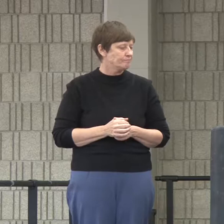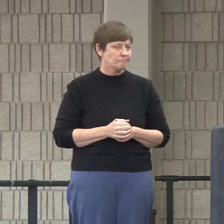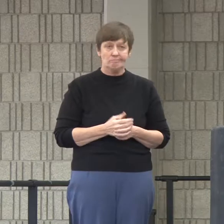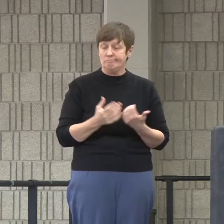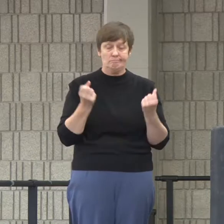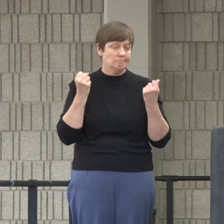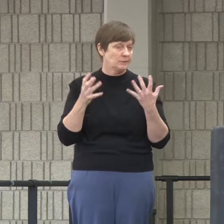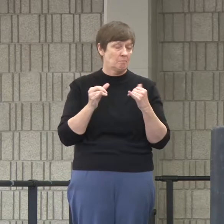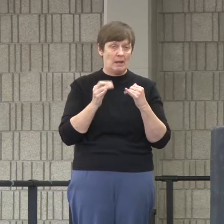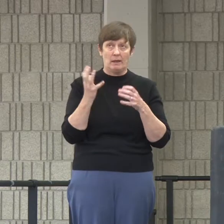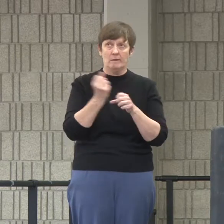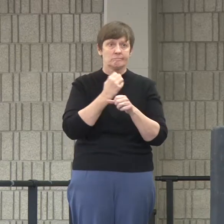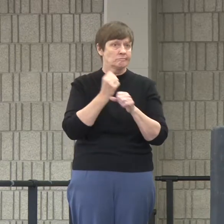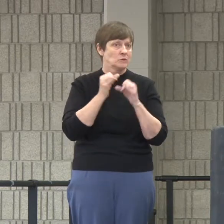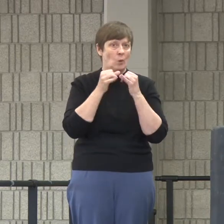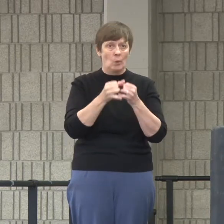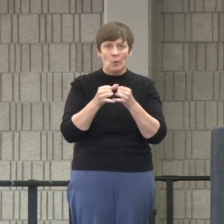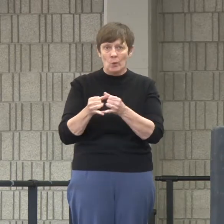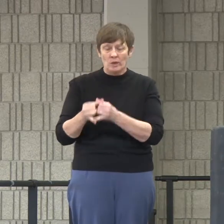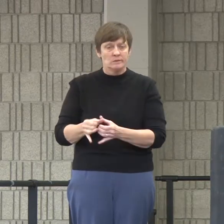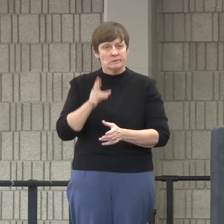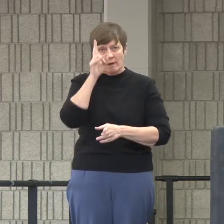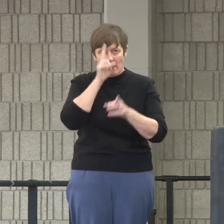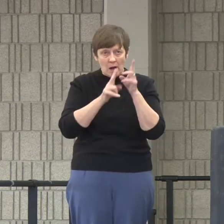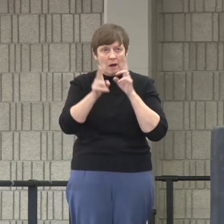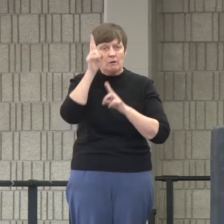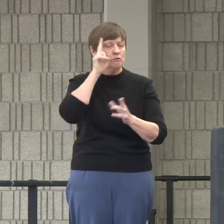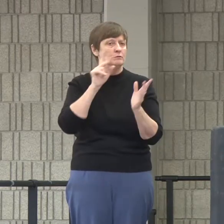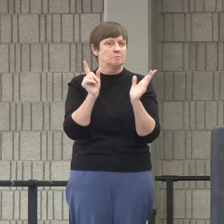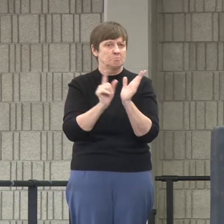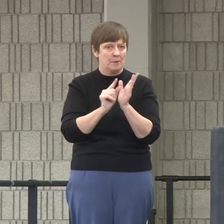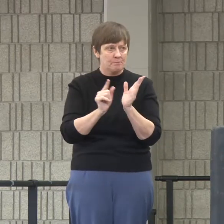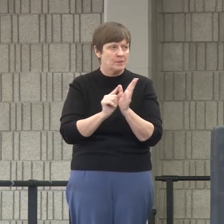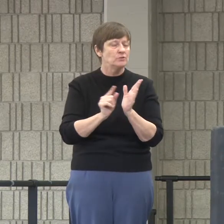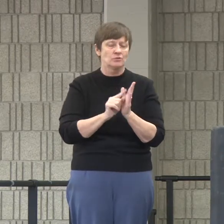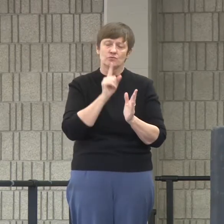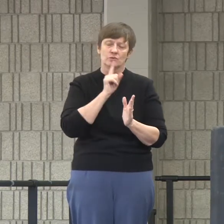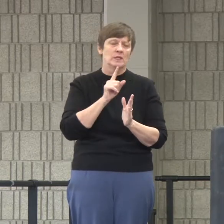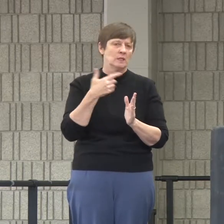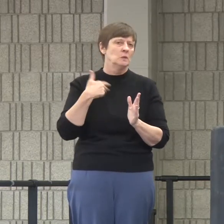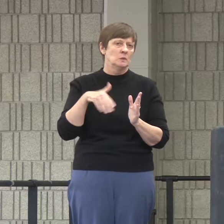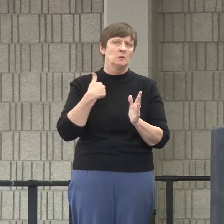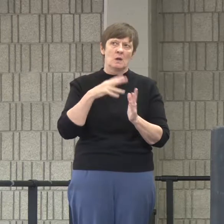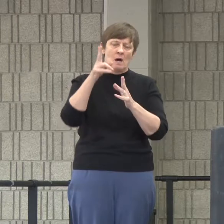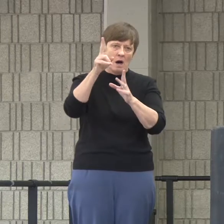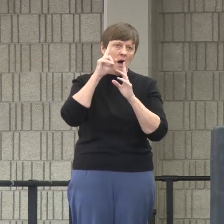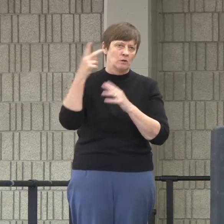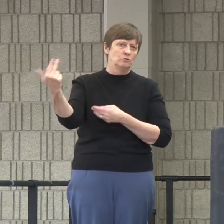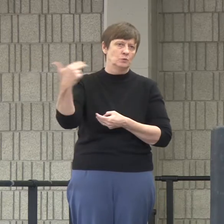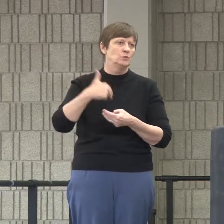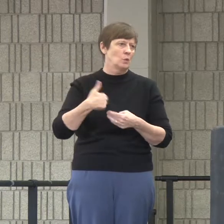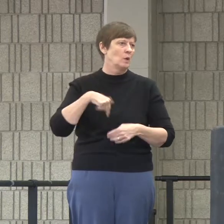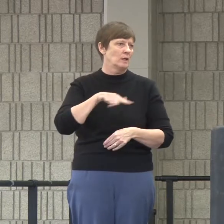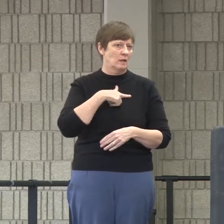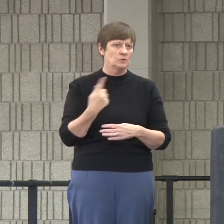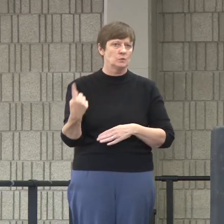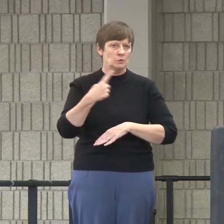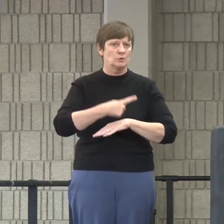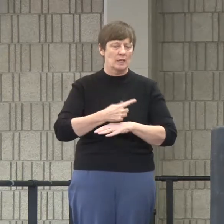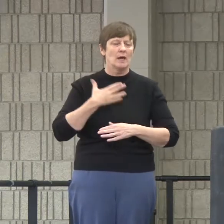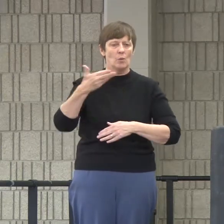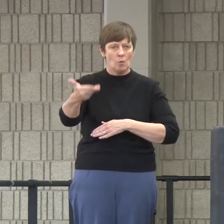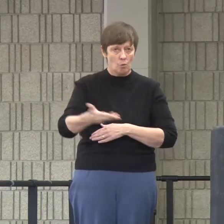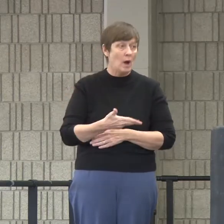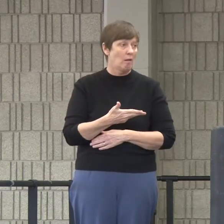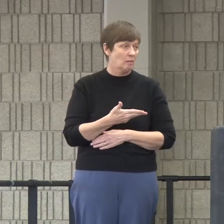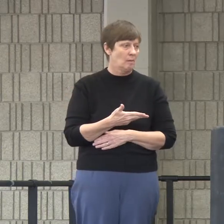Many awards and honors and publications. We're really honored to have her with us. Please welcome,